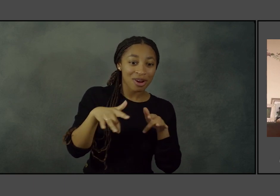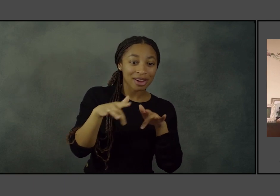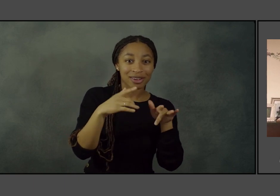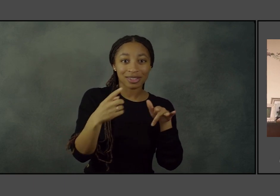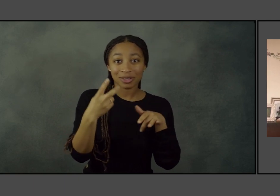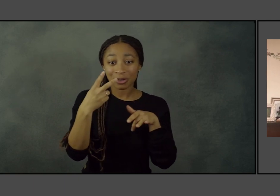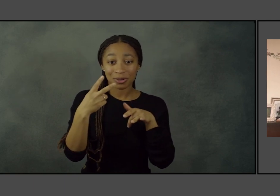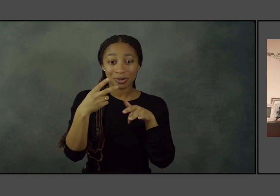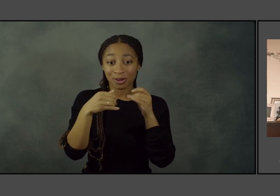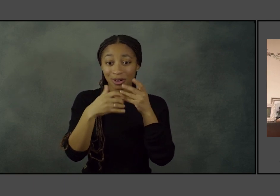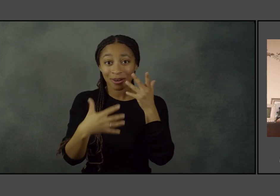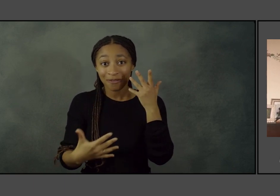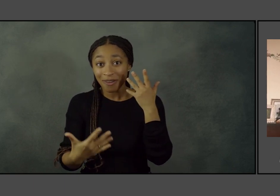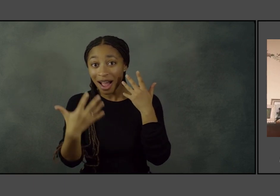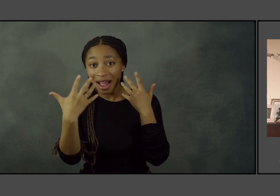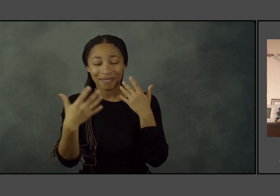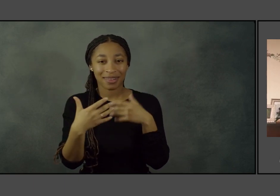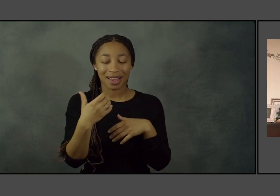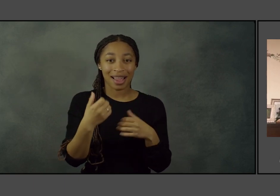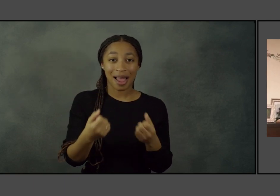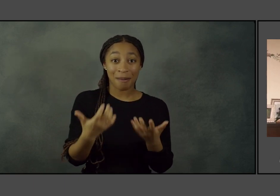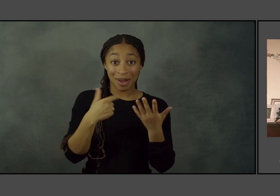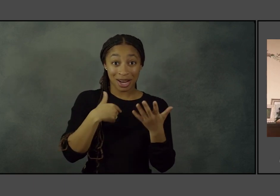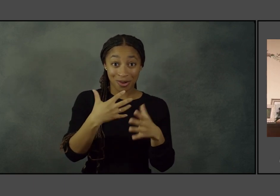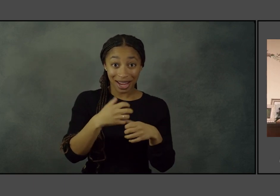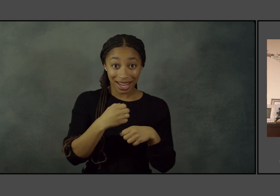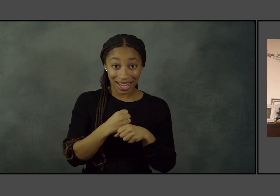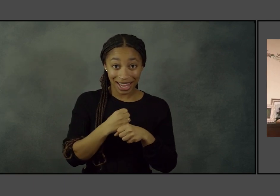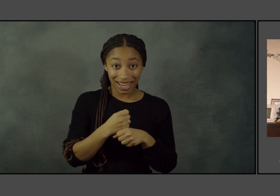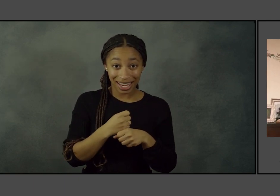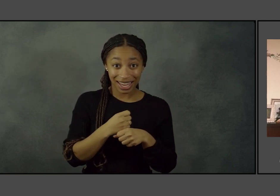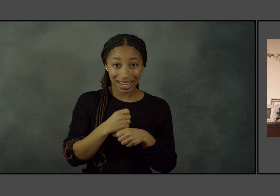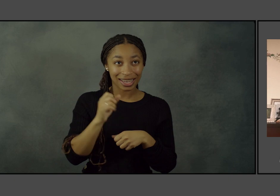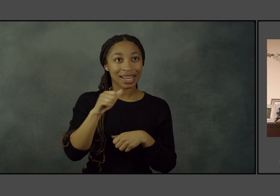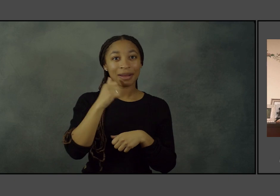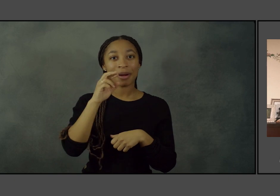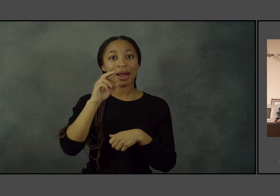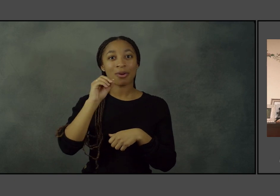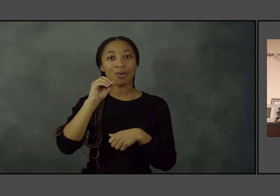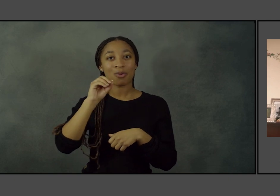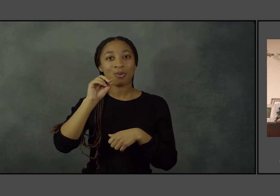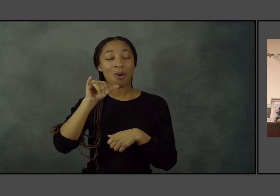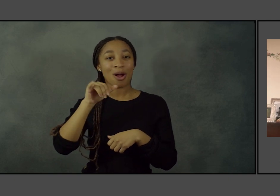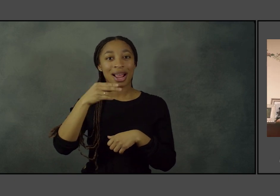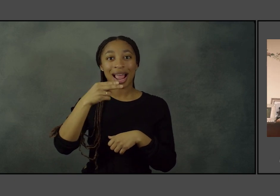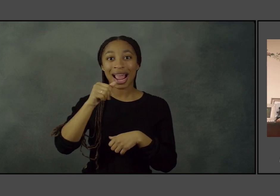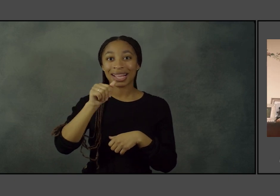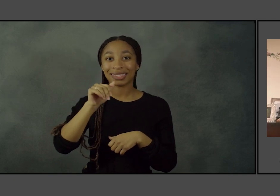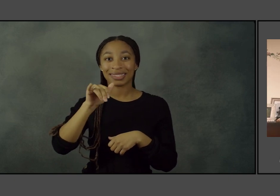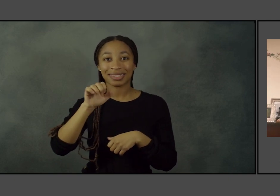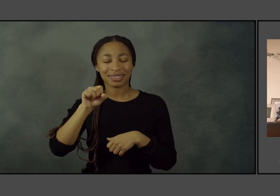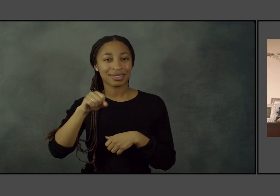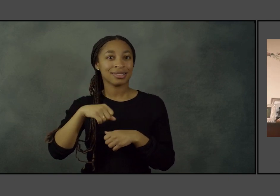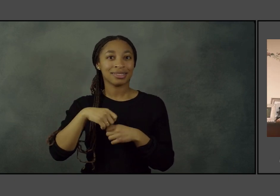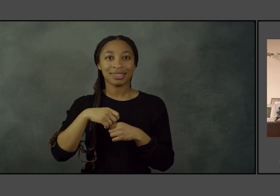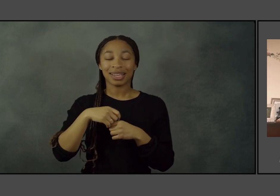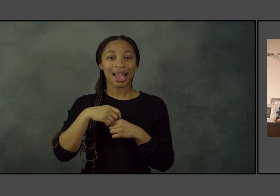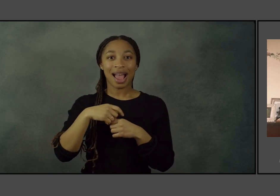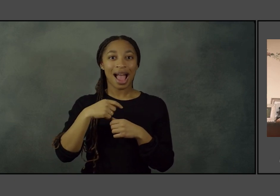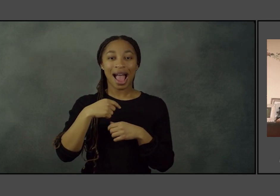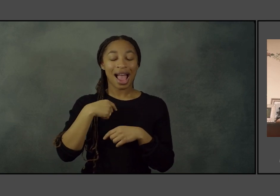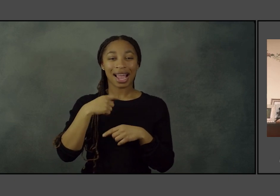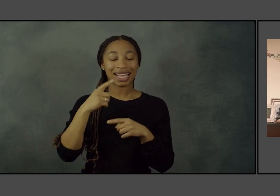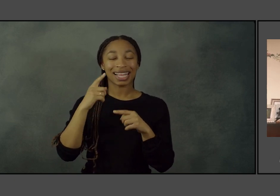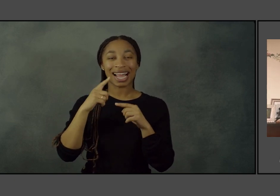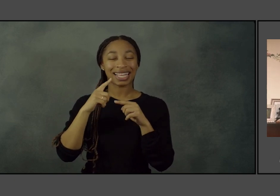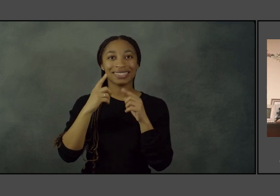Um, anything by Roy Haynes, I want to listen to because I can never Mhm. get enough of Roy Haynes. Mm-hmm. But Mhm. I think,